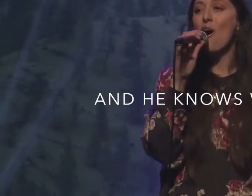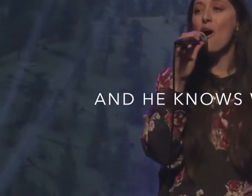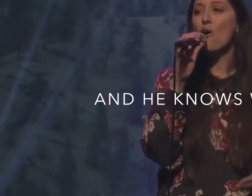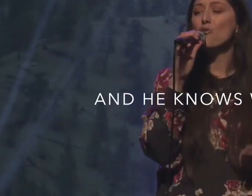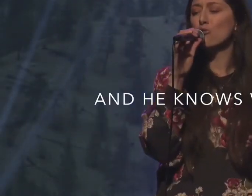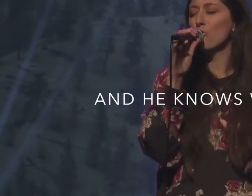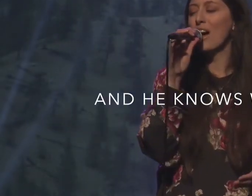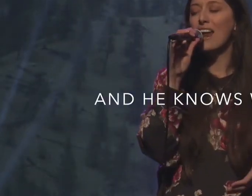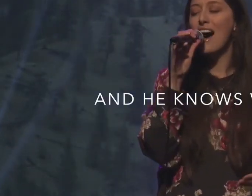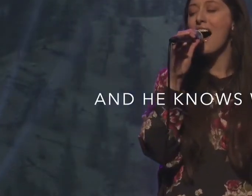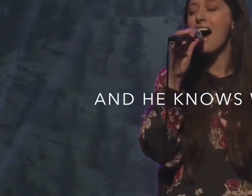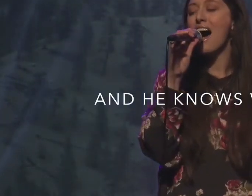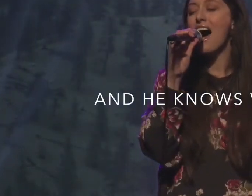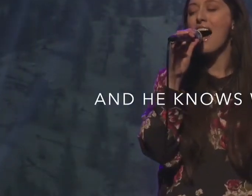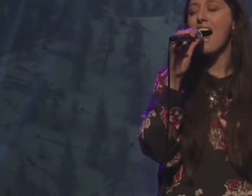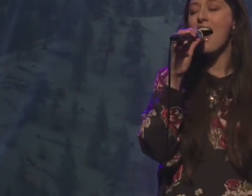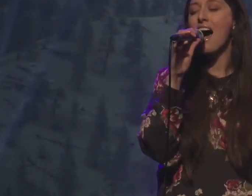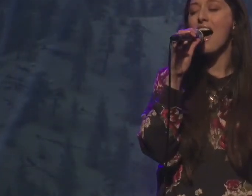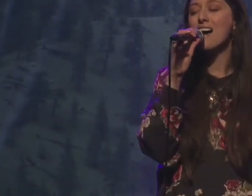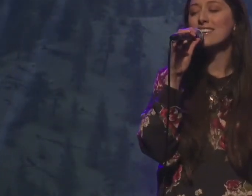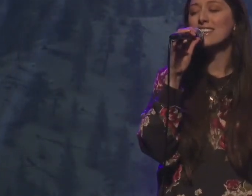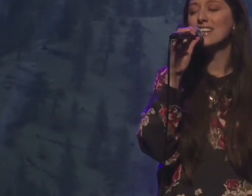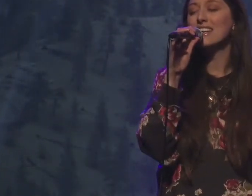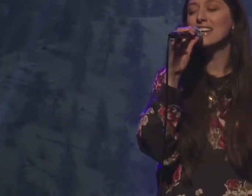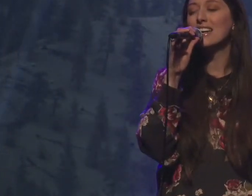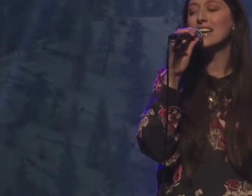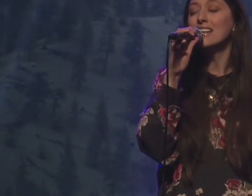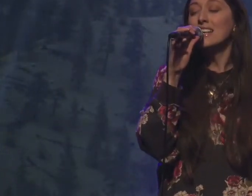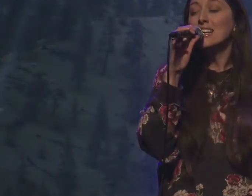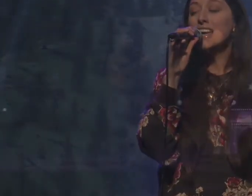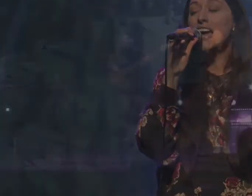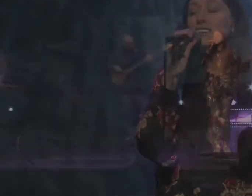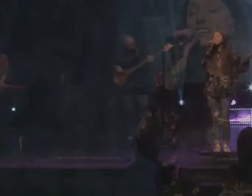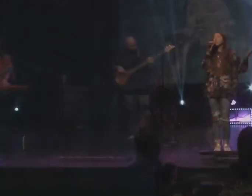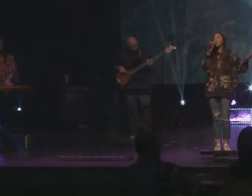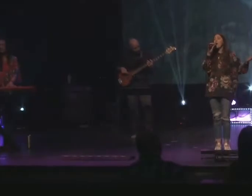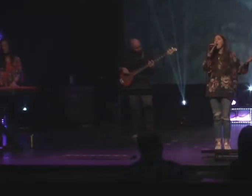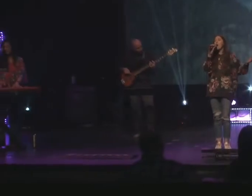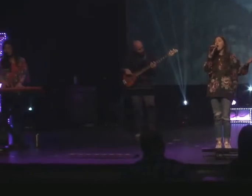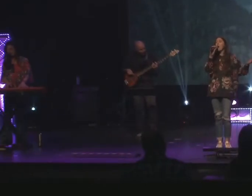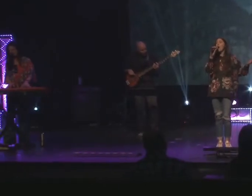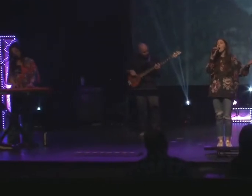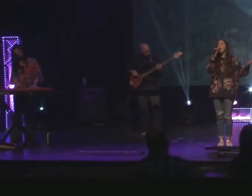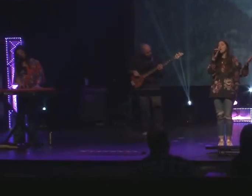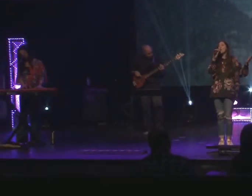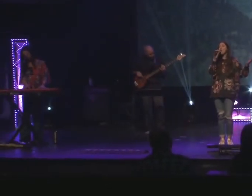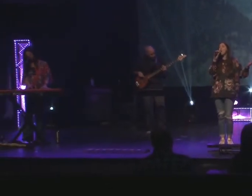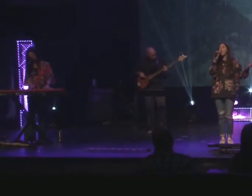he knows what I need. Yes, he